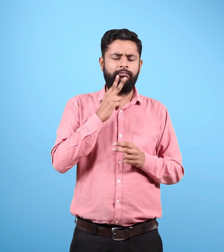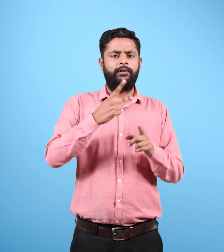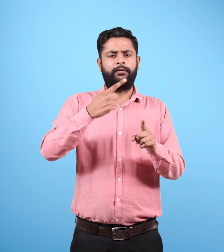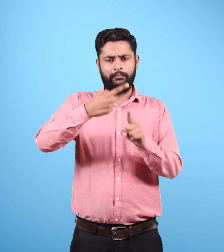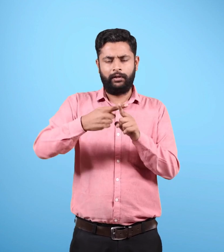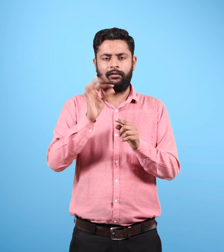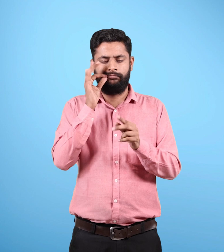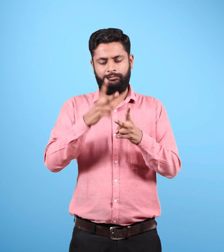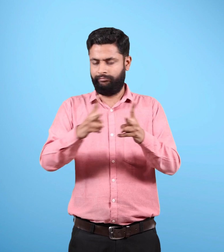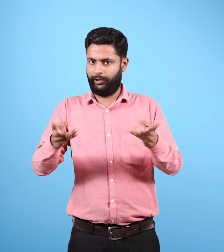vegetables, and fruits.